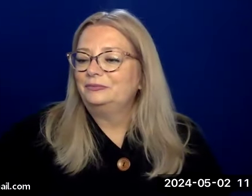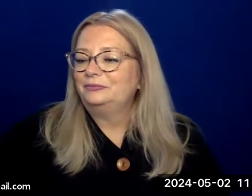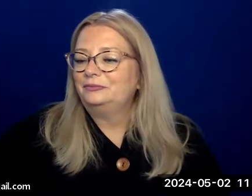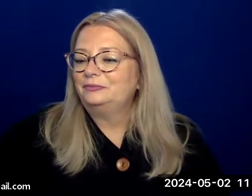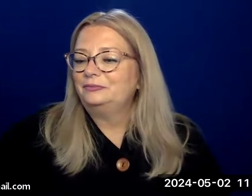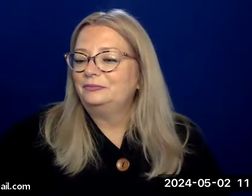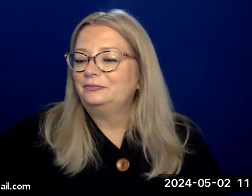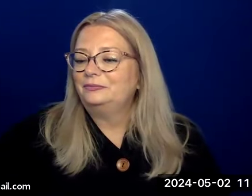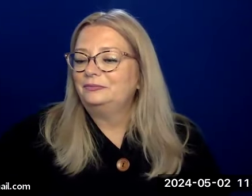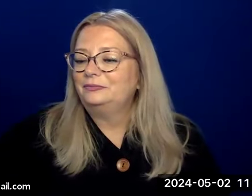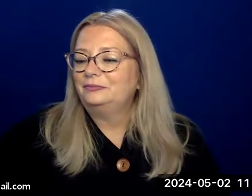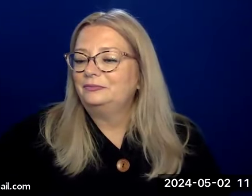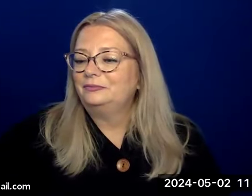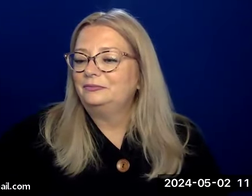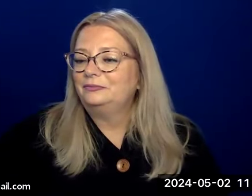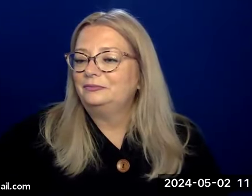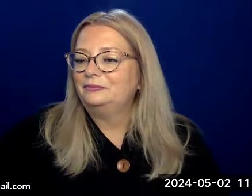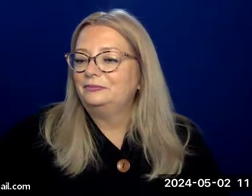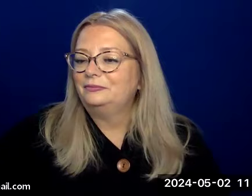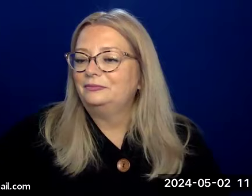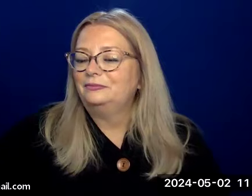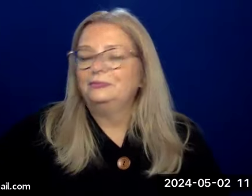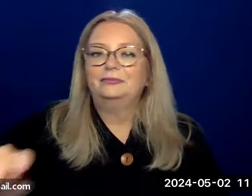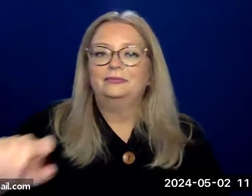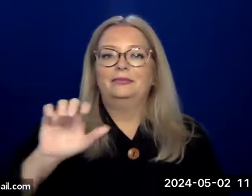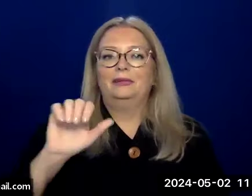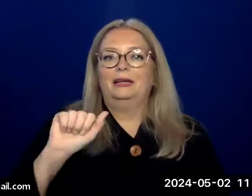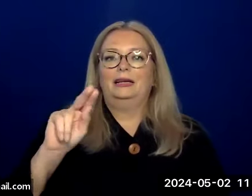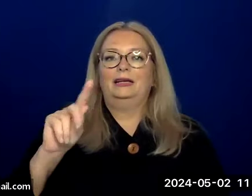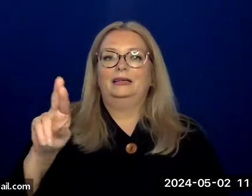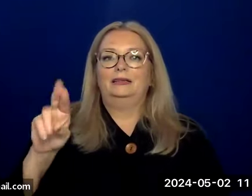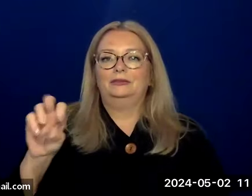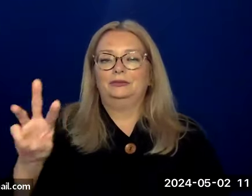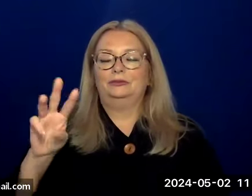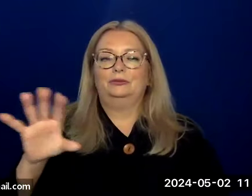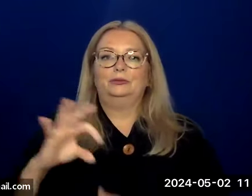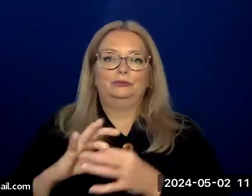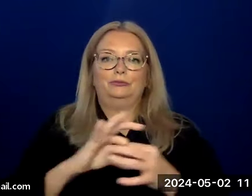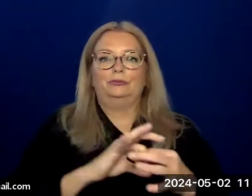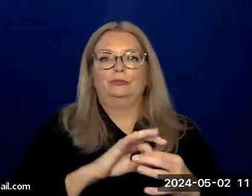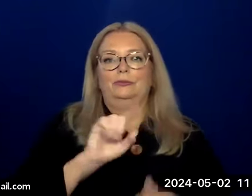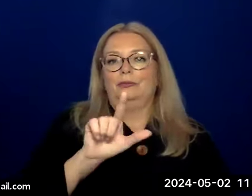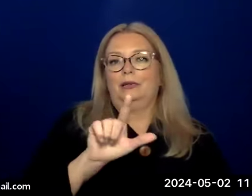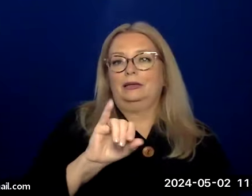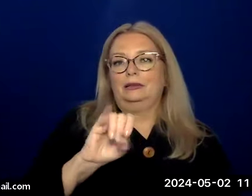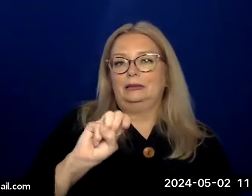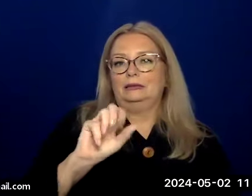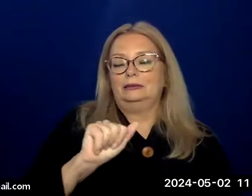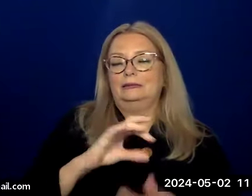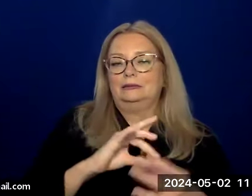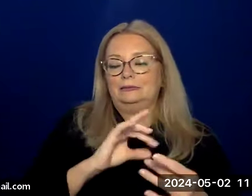welcome. Hi there. Going off of Lisa's comment about a co-occurring